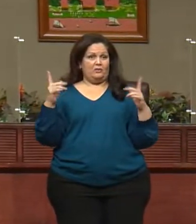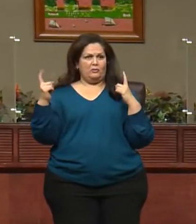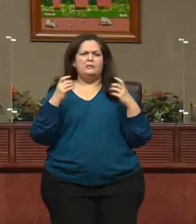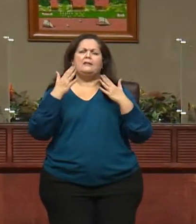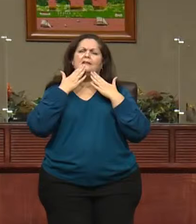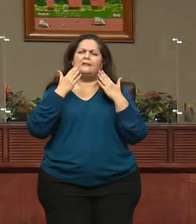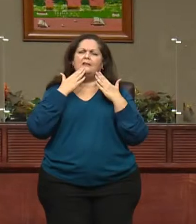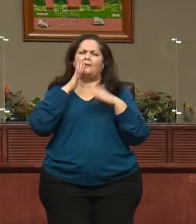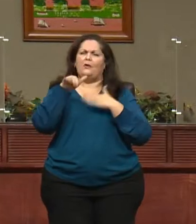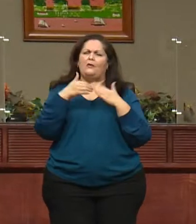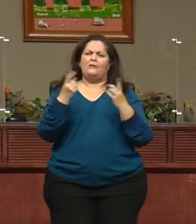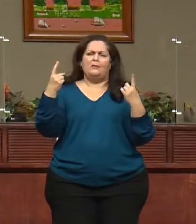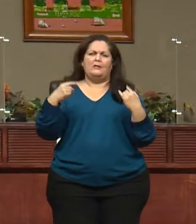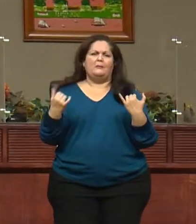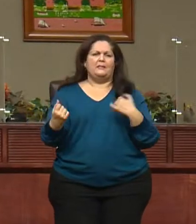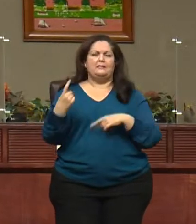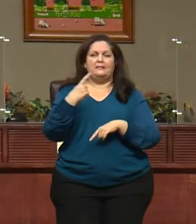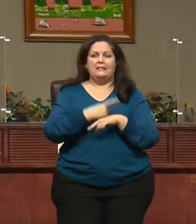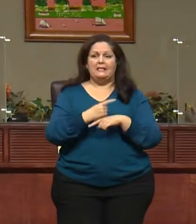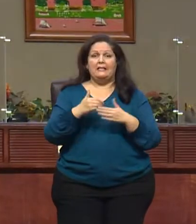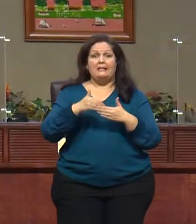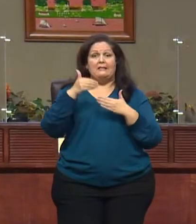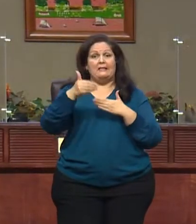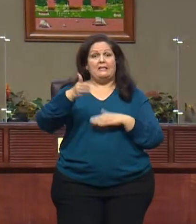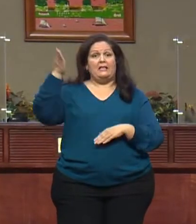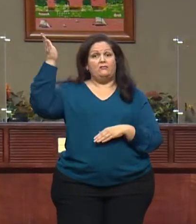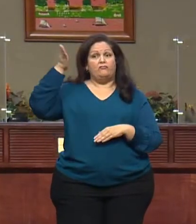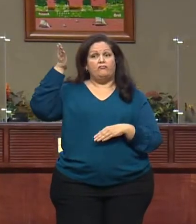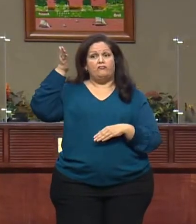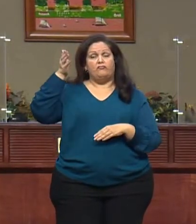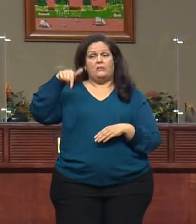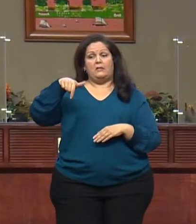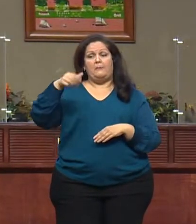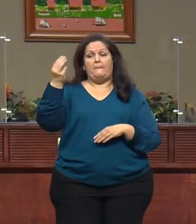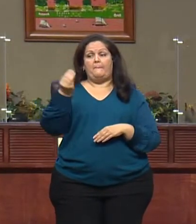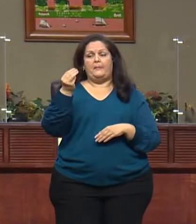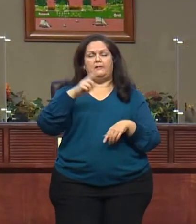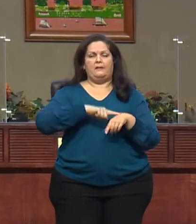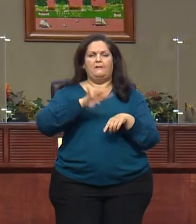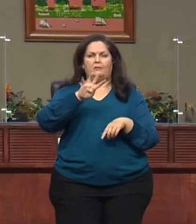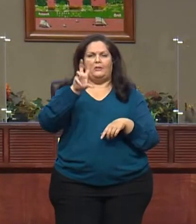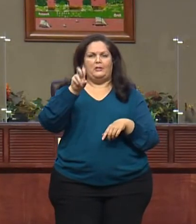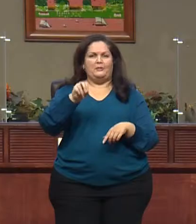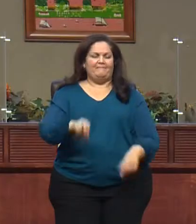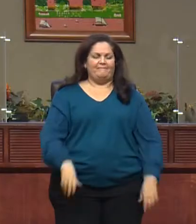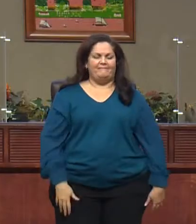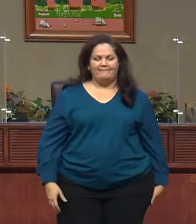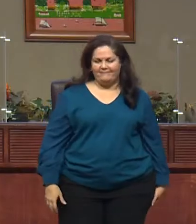you all for being here. The next press briefing will be on Monday at 4:30 p.m.